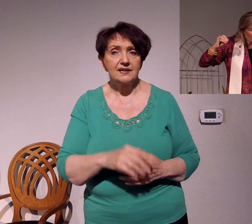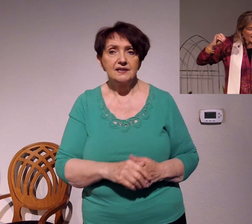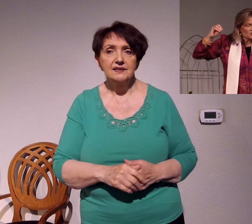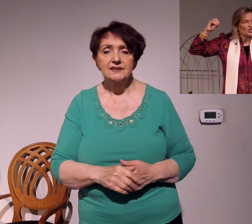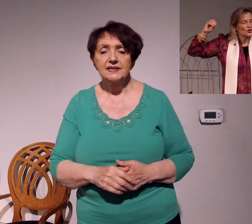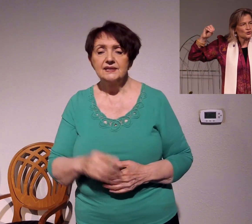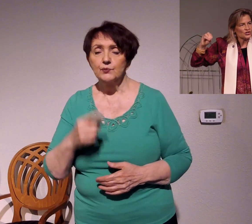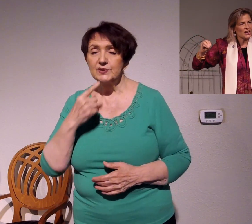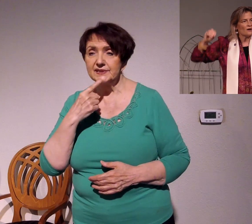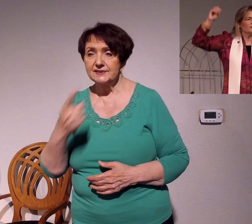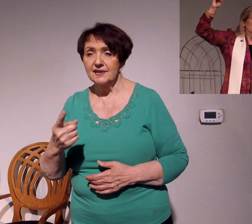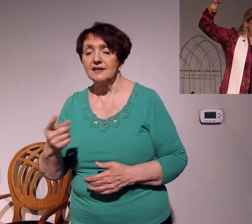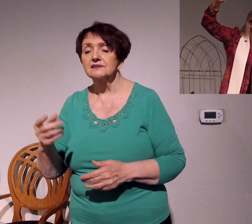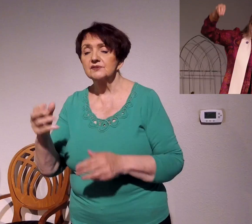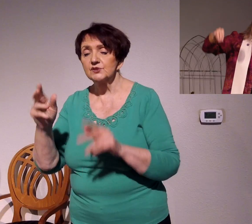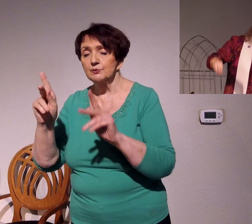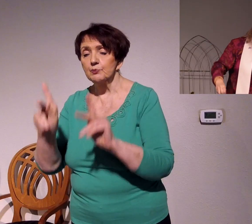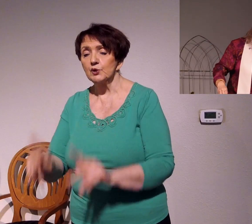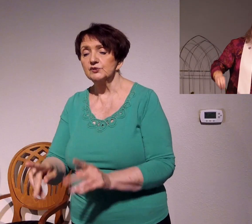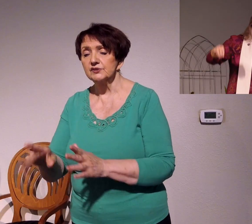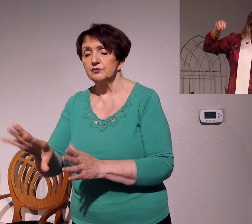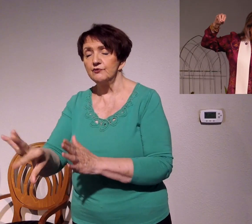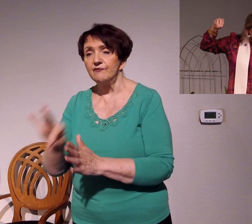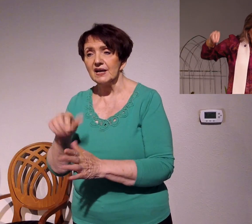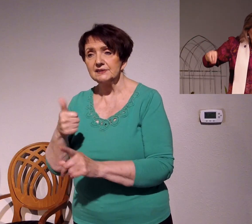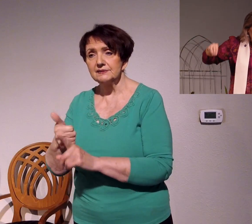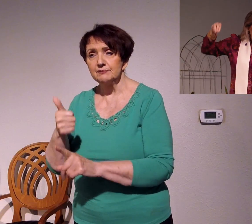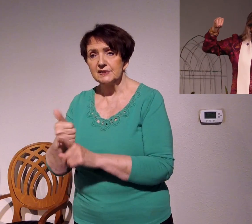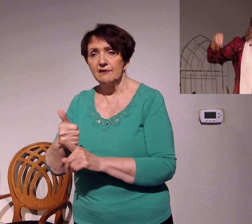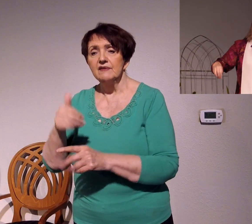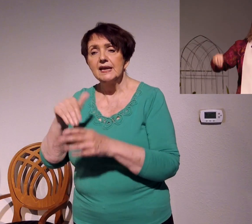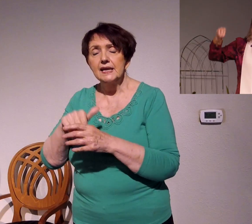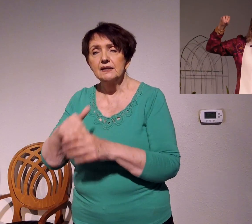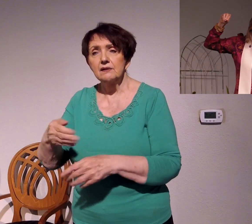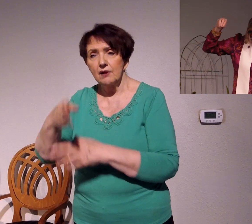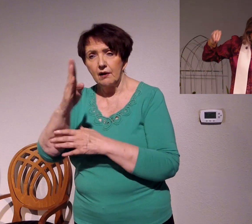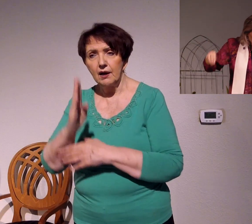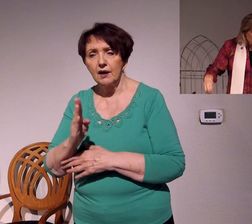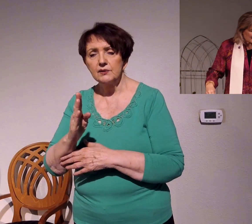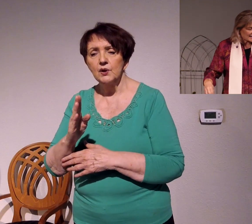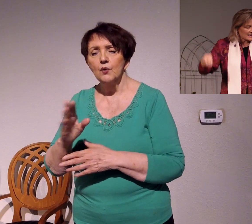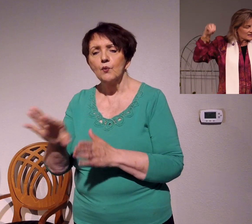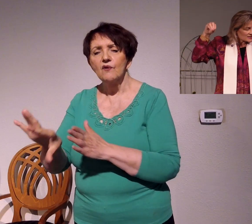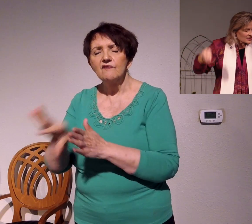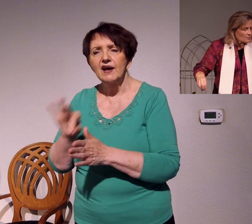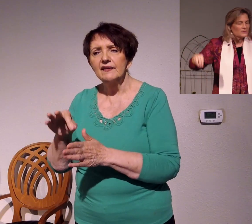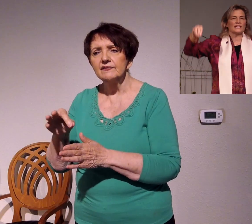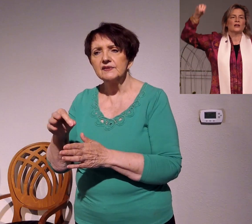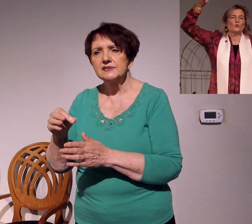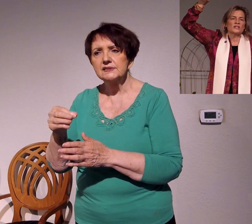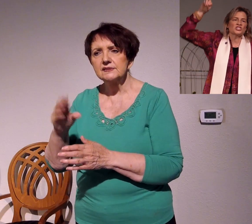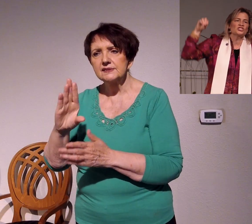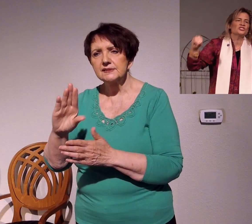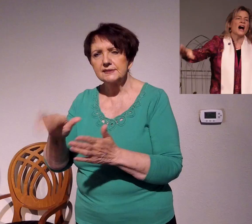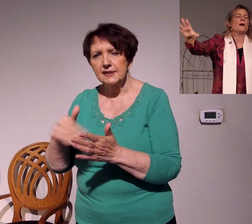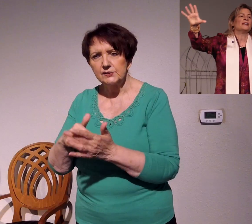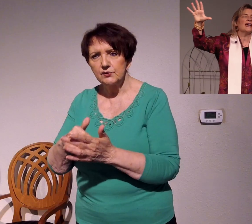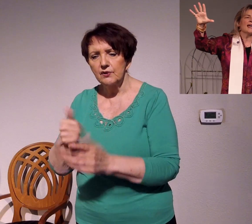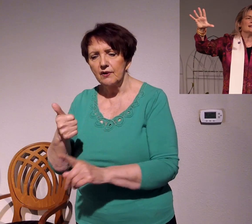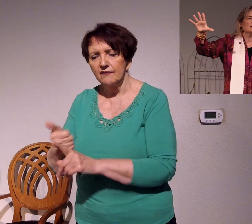who finds herself in God will discover the center of her being, something